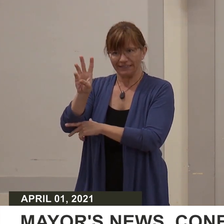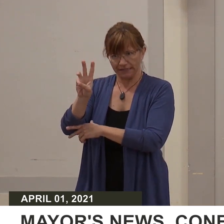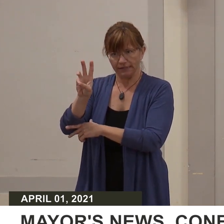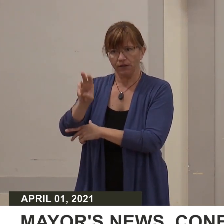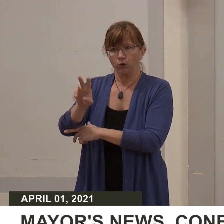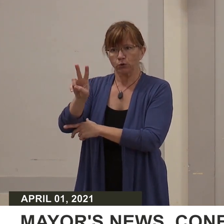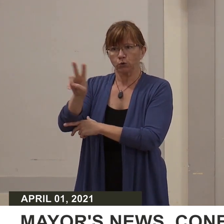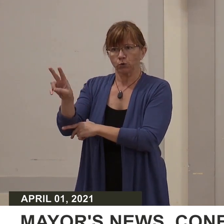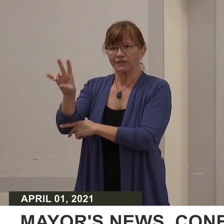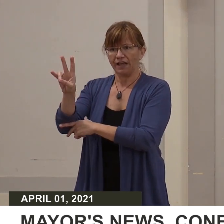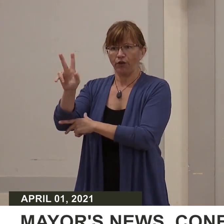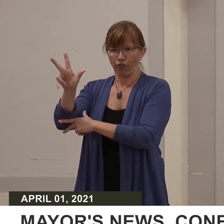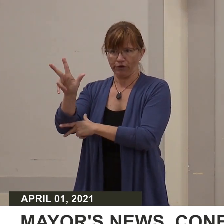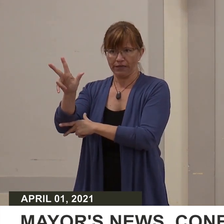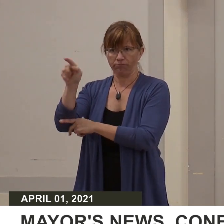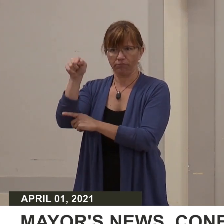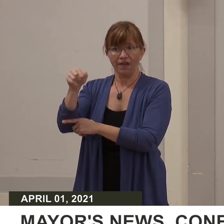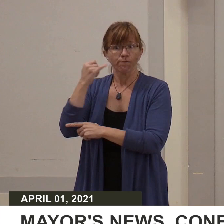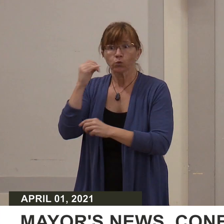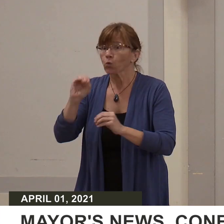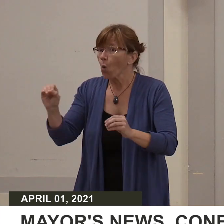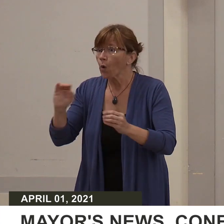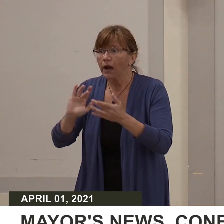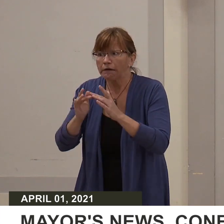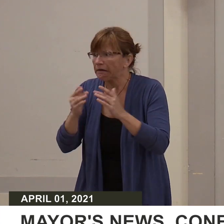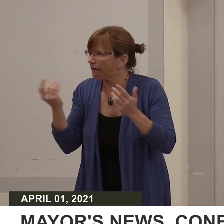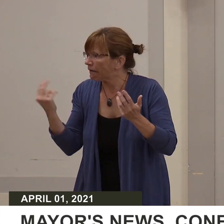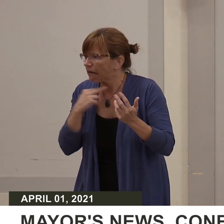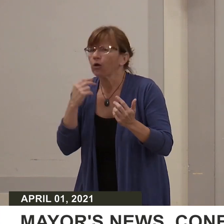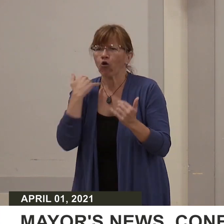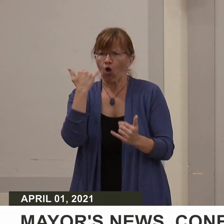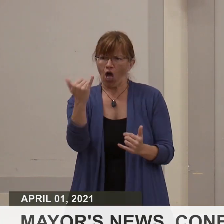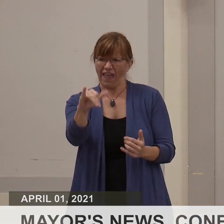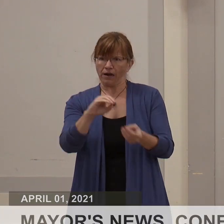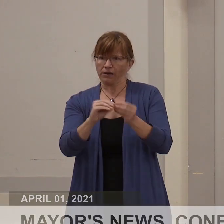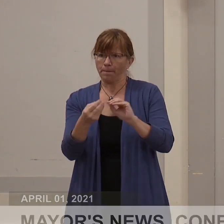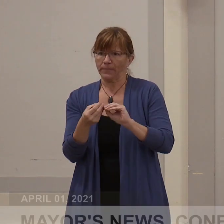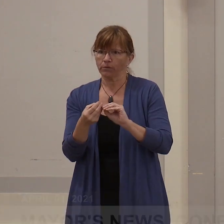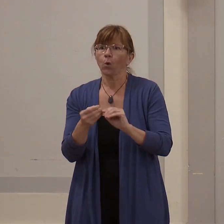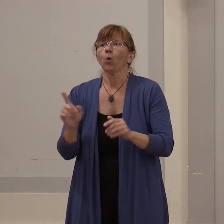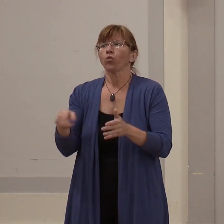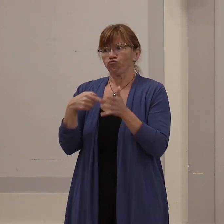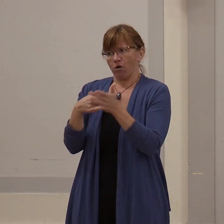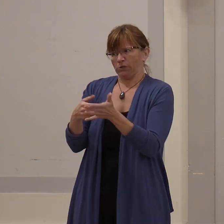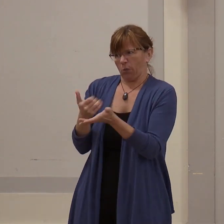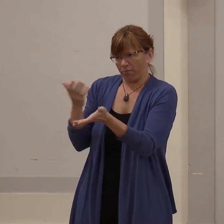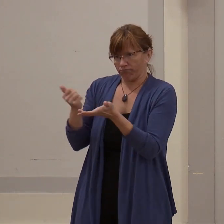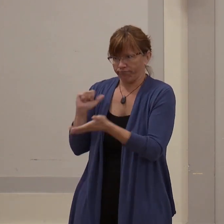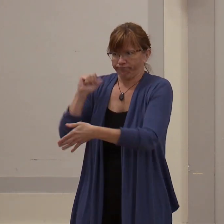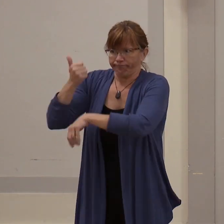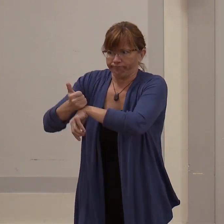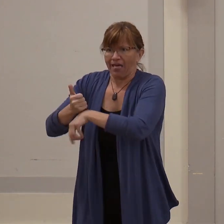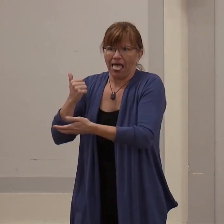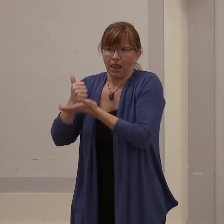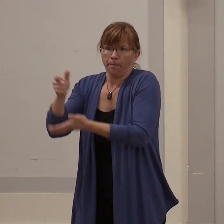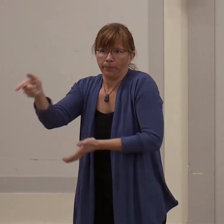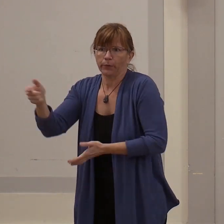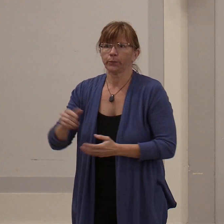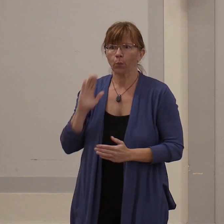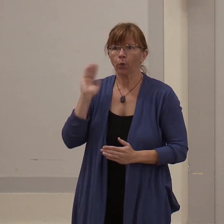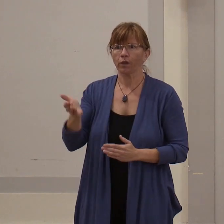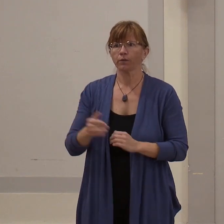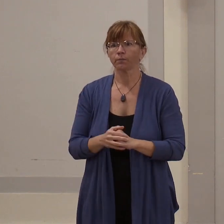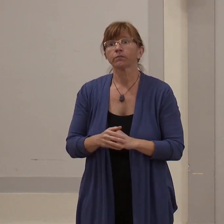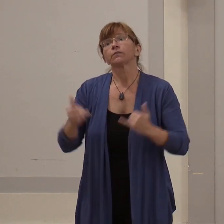410-396-2273 if they don't have internet access, and a representative will help them fill out their form. As we head into